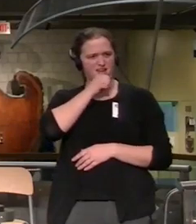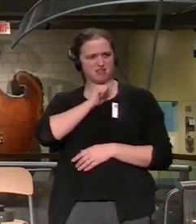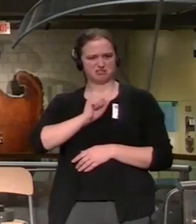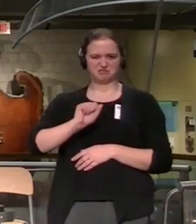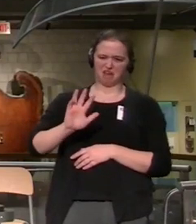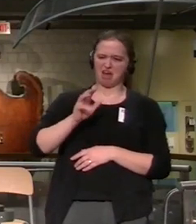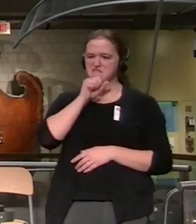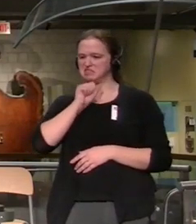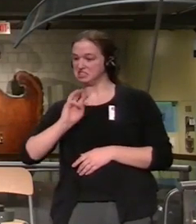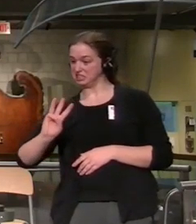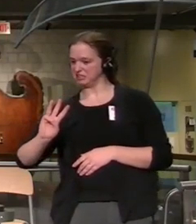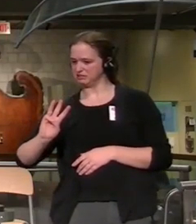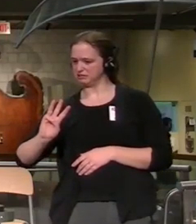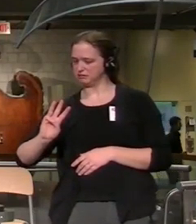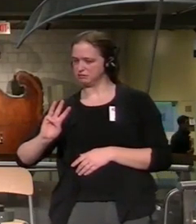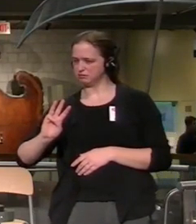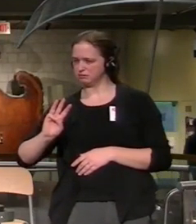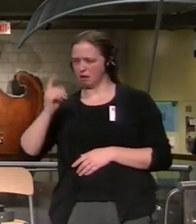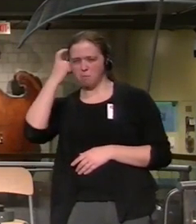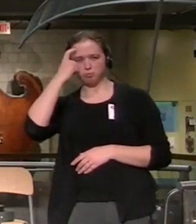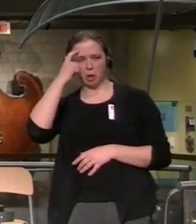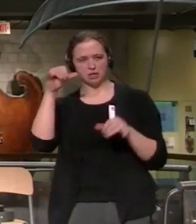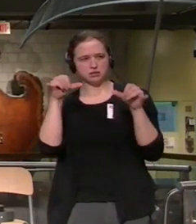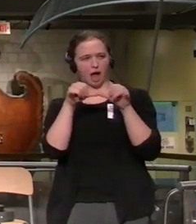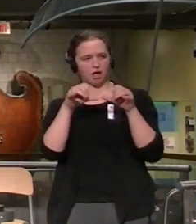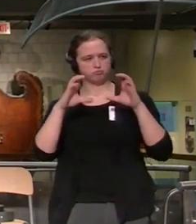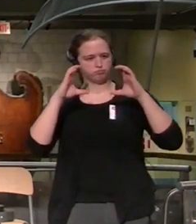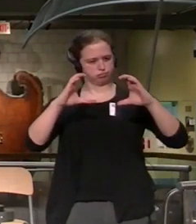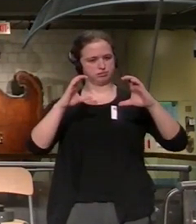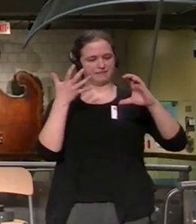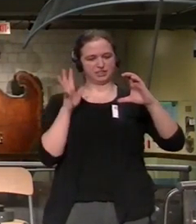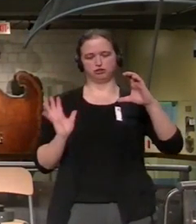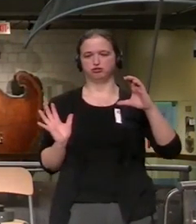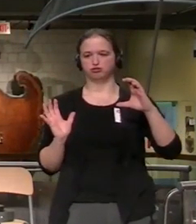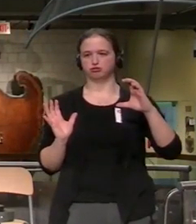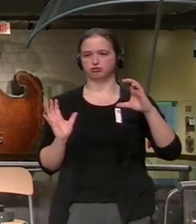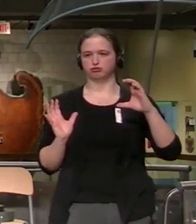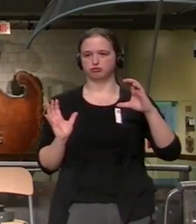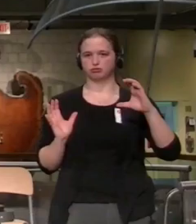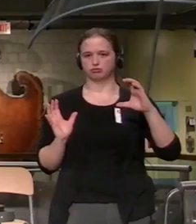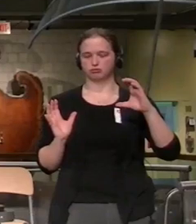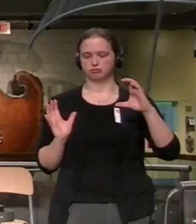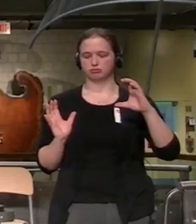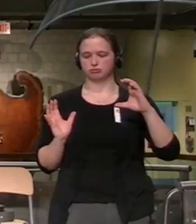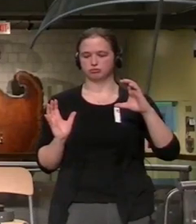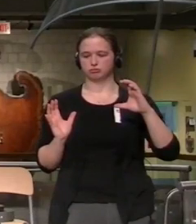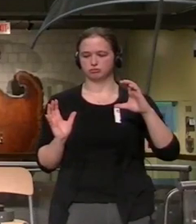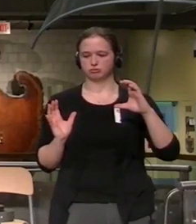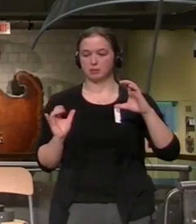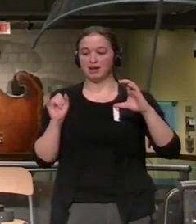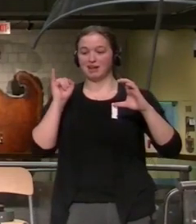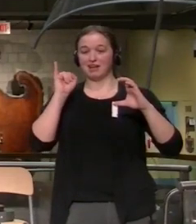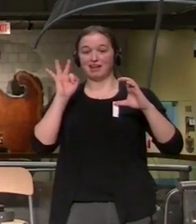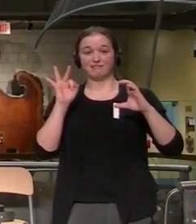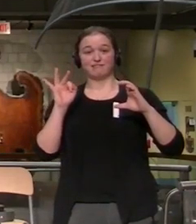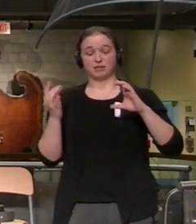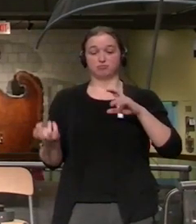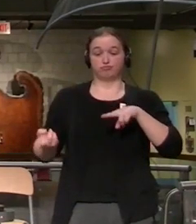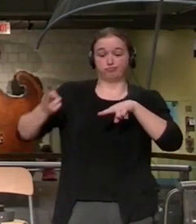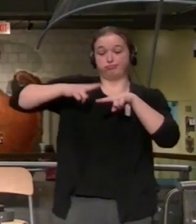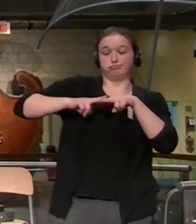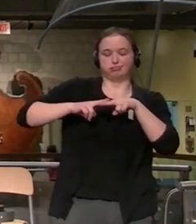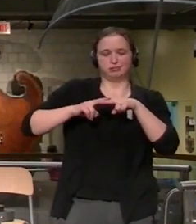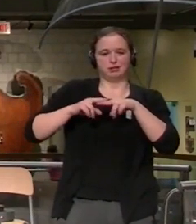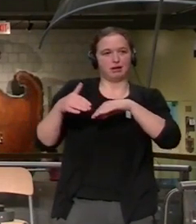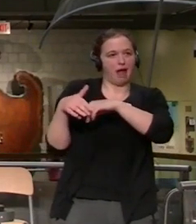you're adding all this myelination, by conservation of matter, we have to also take something away. And that taking away is a process called pruning.